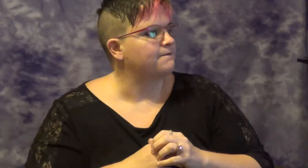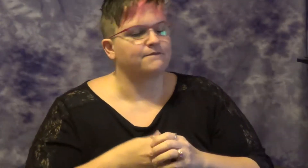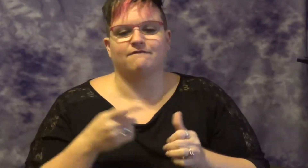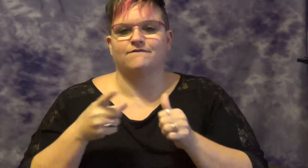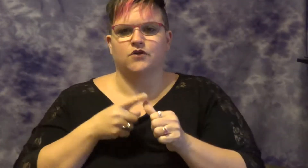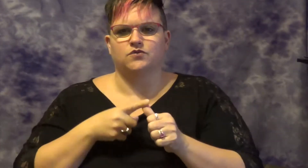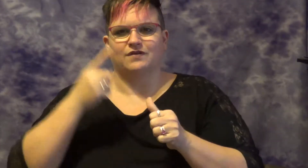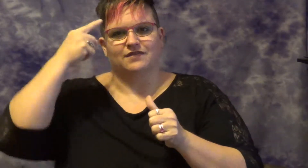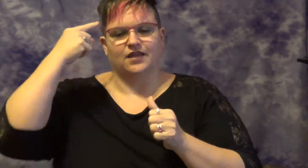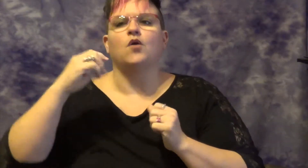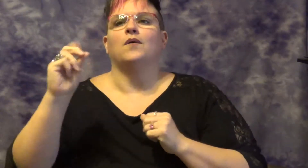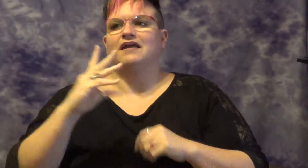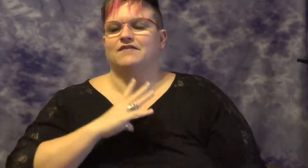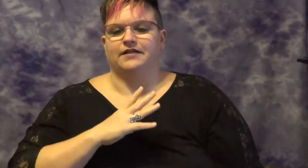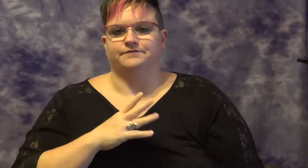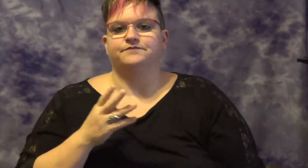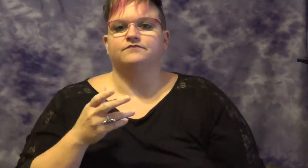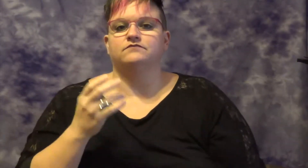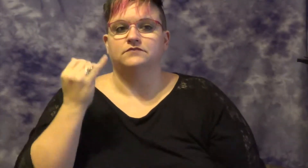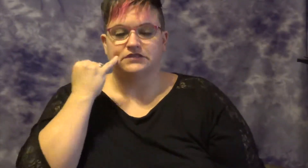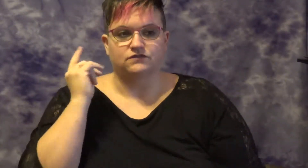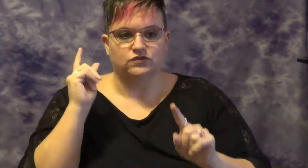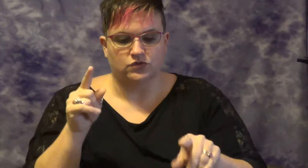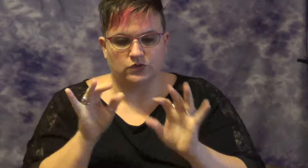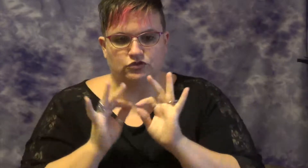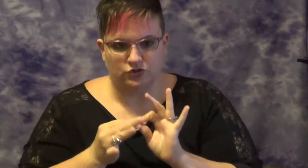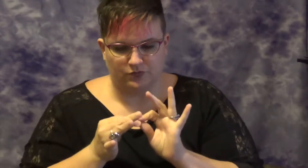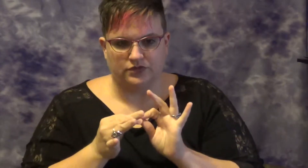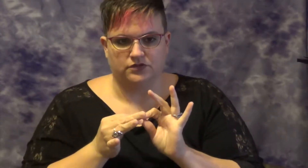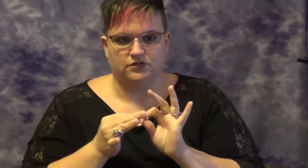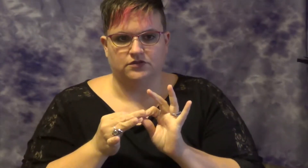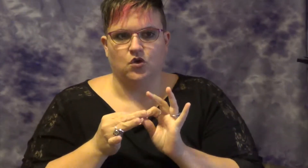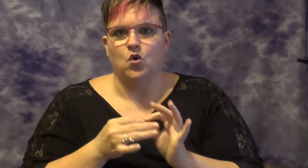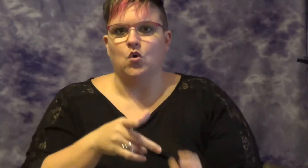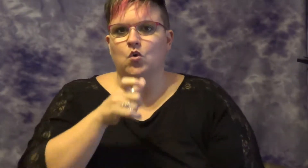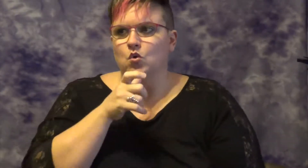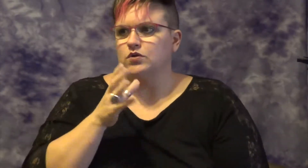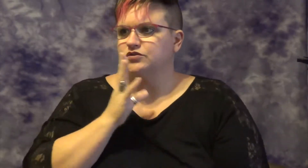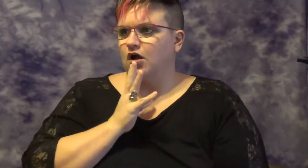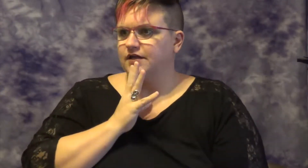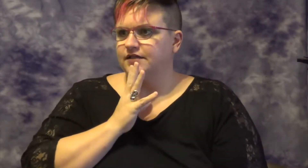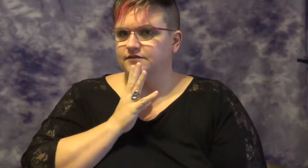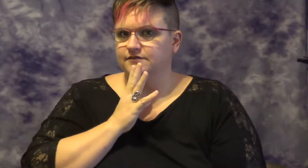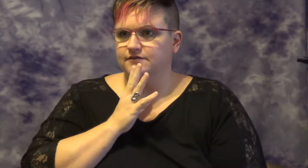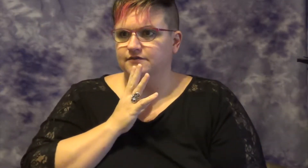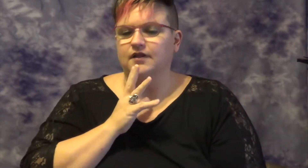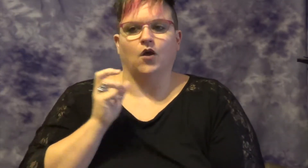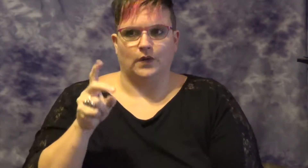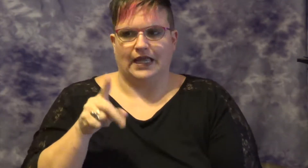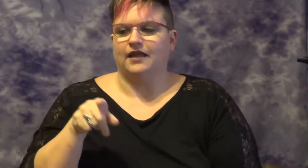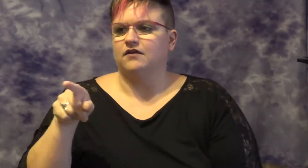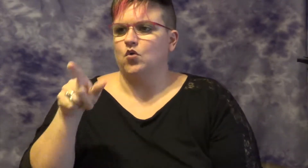are involved. So we think about, okay, the pragmatics. So if I'm going to interpret, who is actually